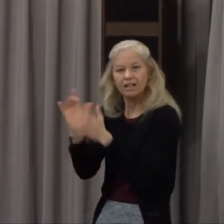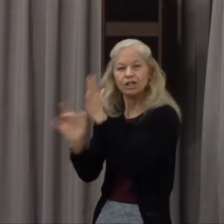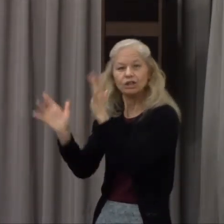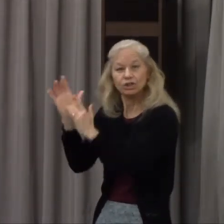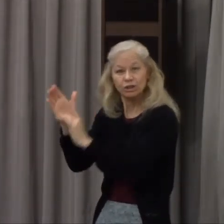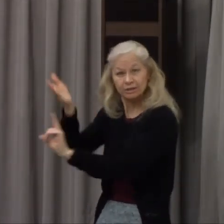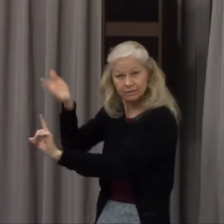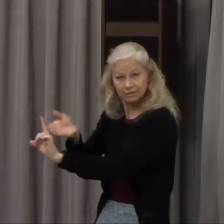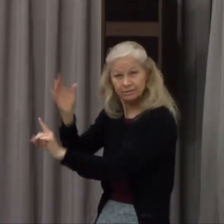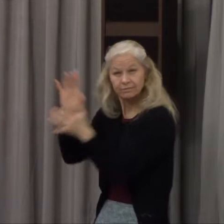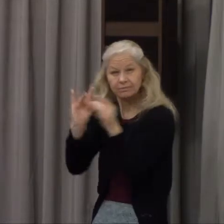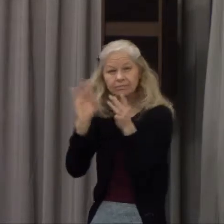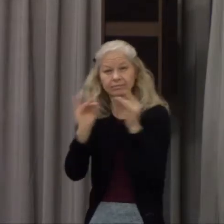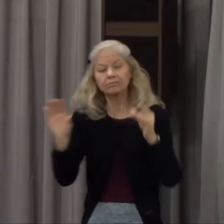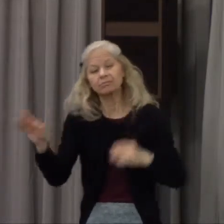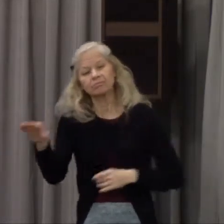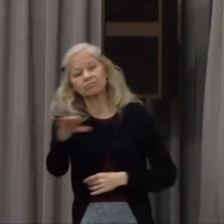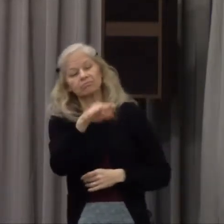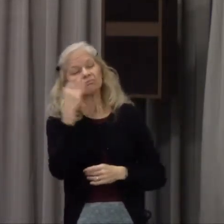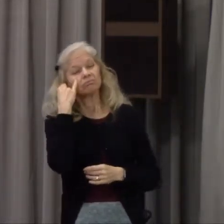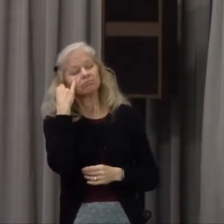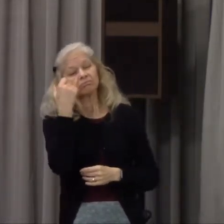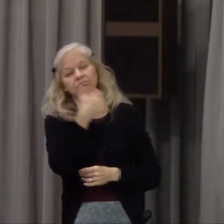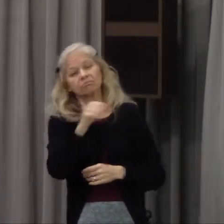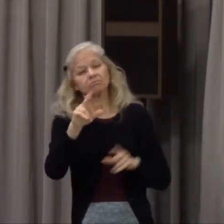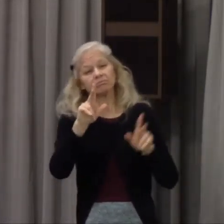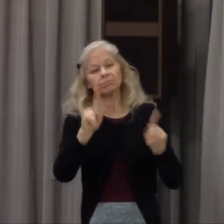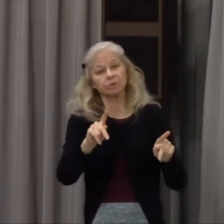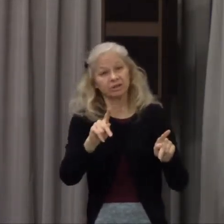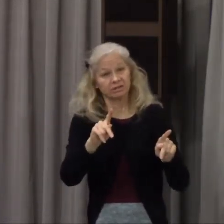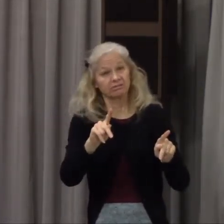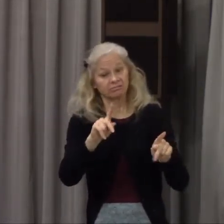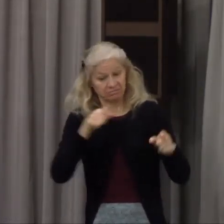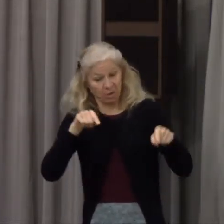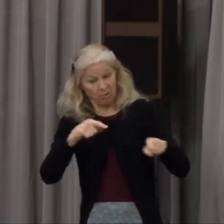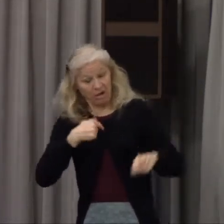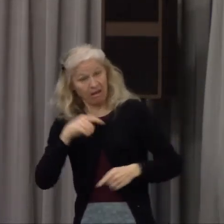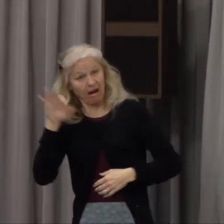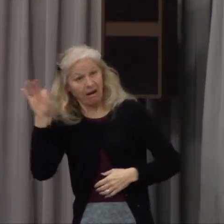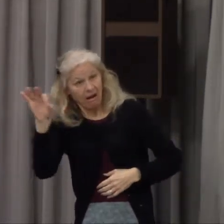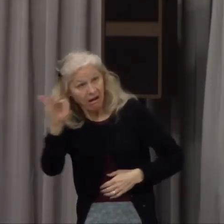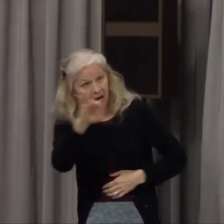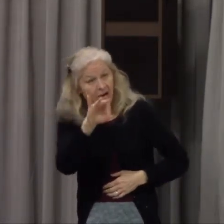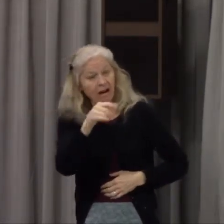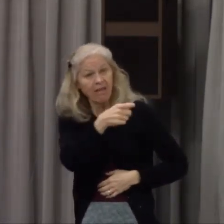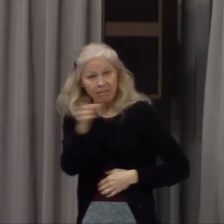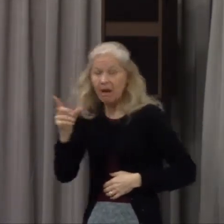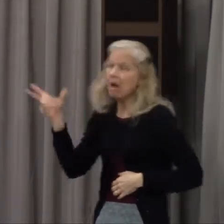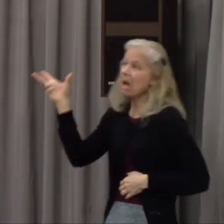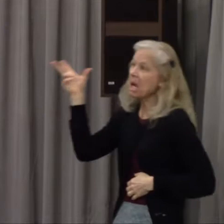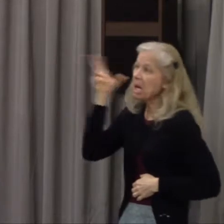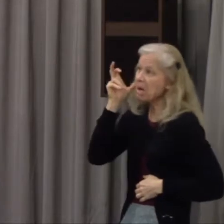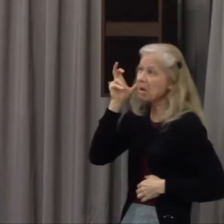him. The word that I have spoken, the same shall judge him in the last day.